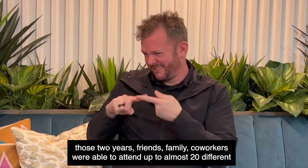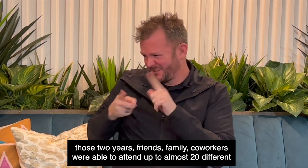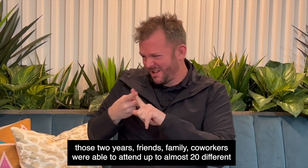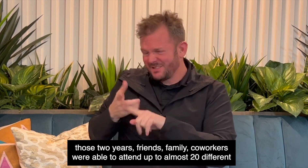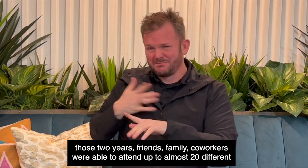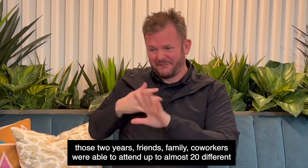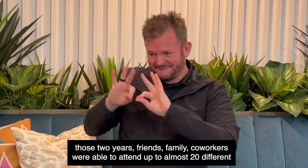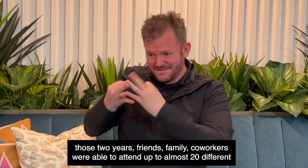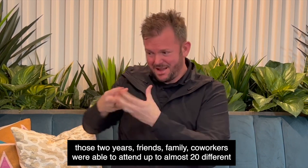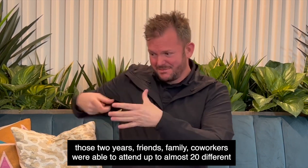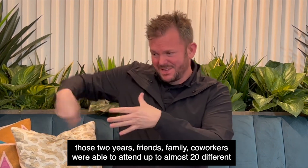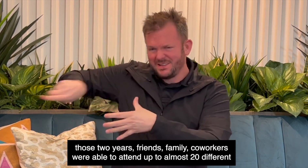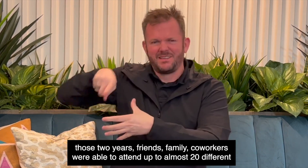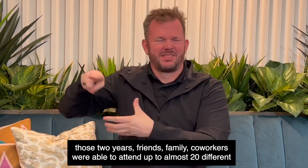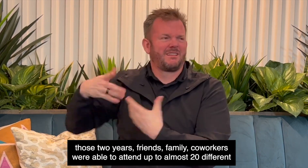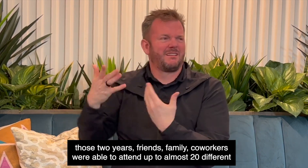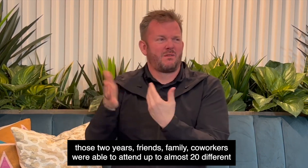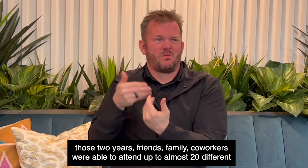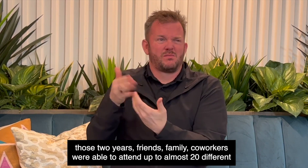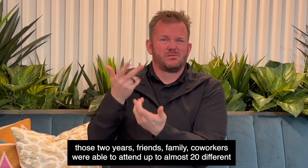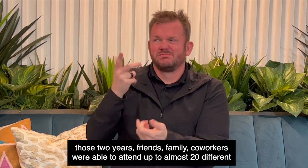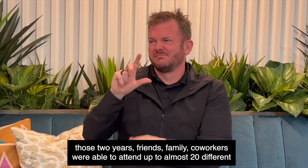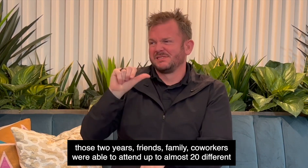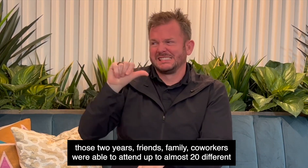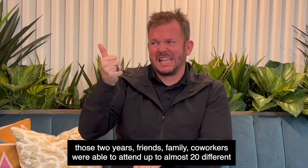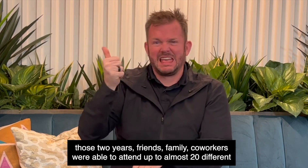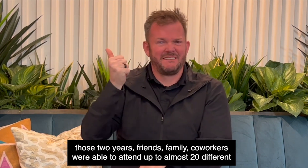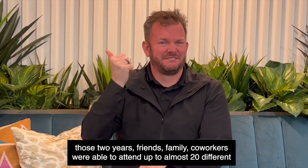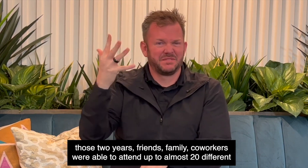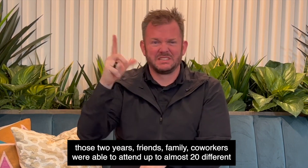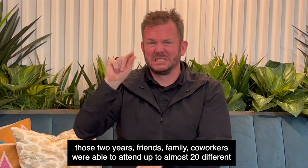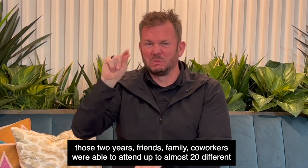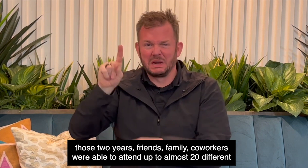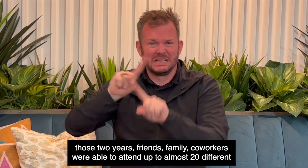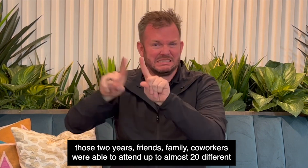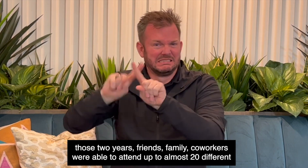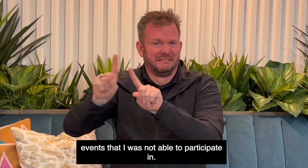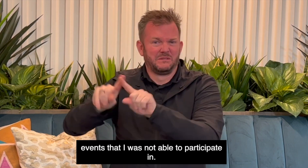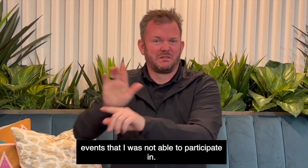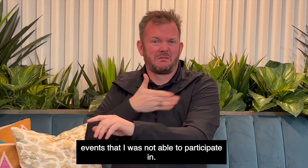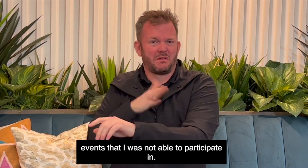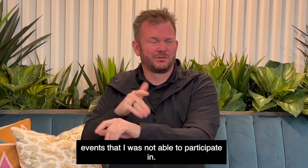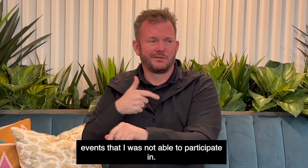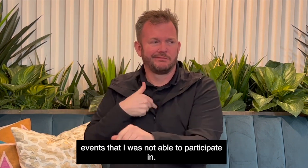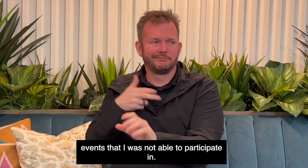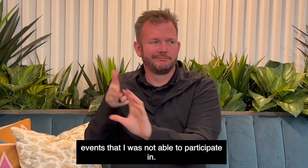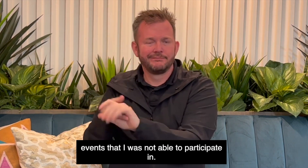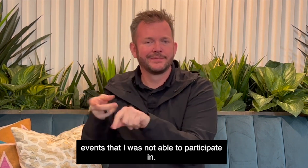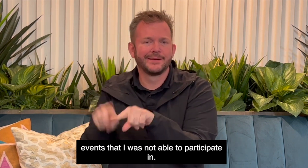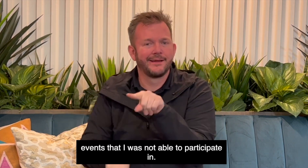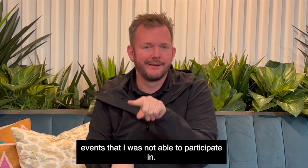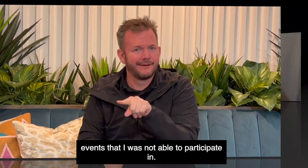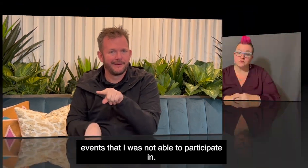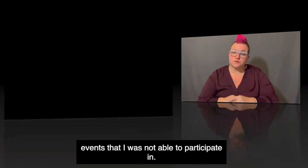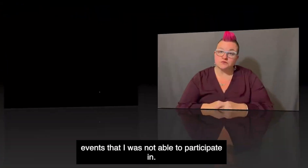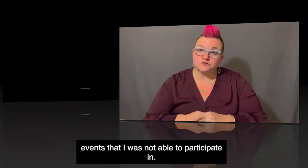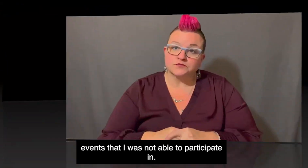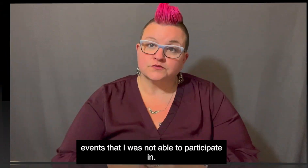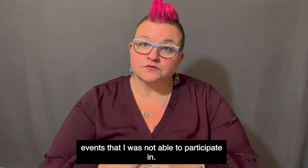friends, family, coworkers were able to attend up to almost 20 different events that I was not able to participate